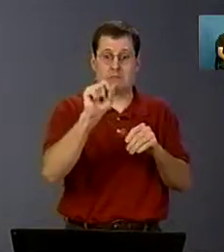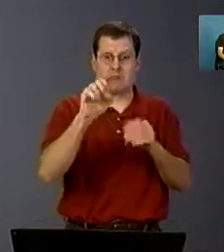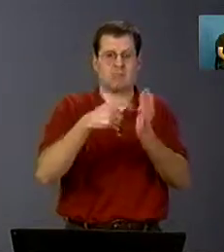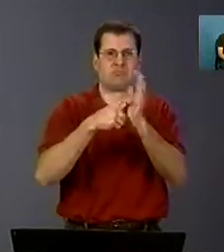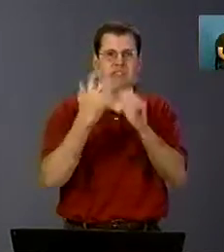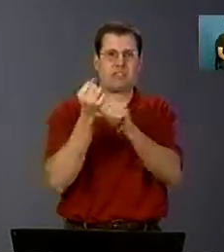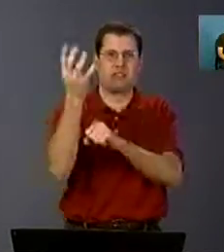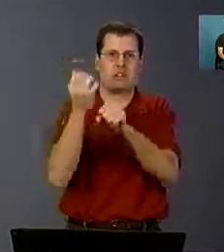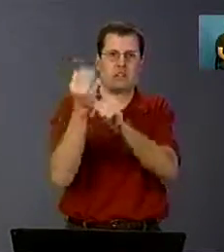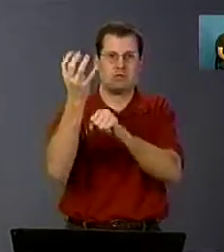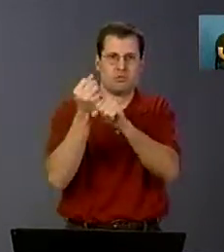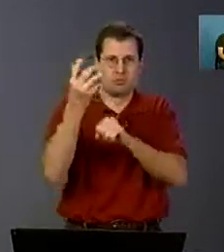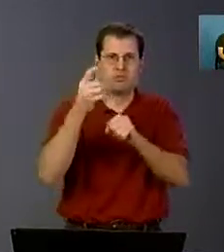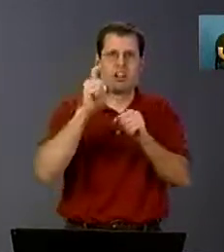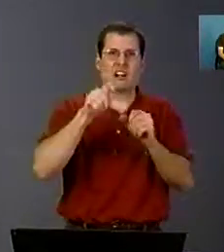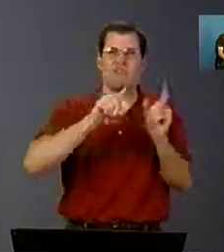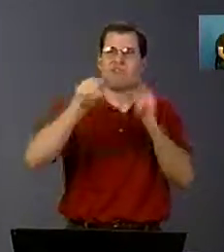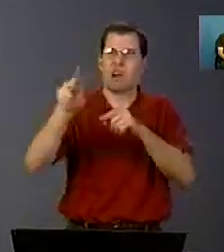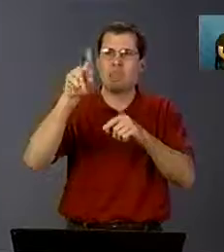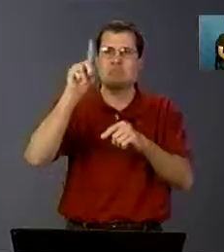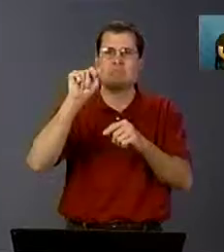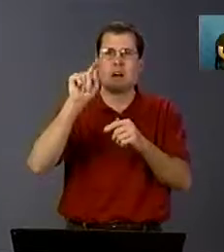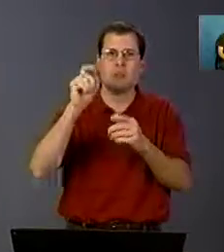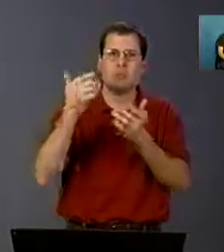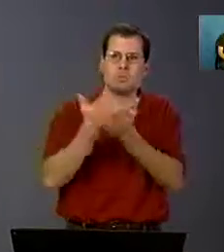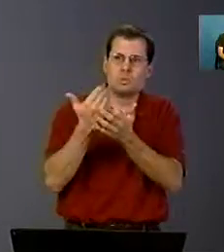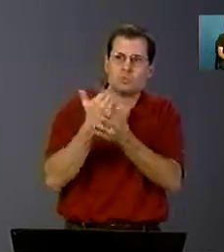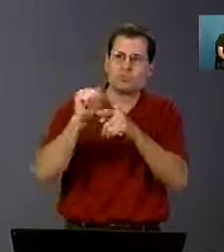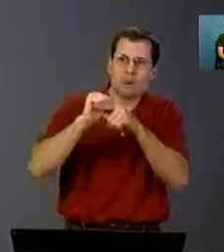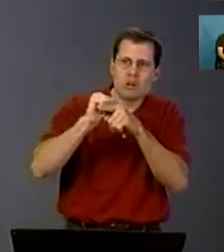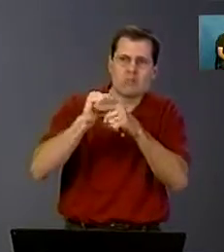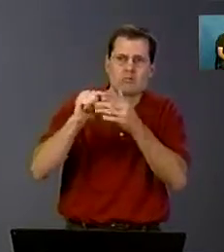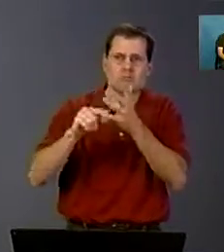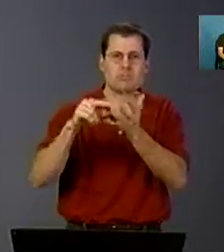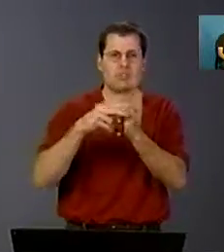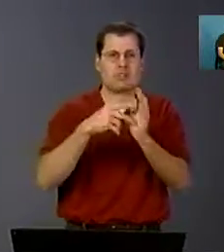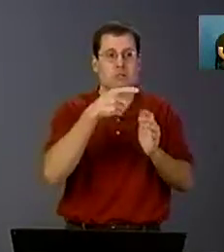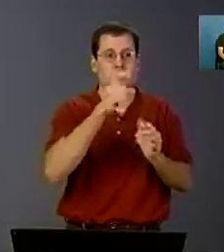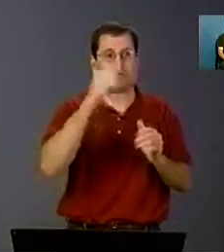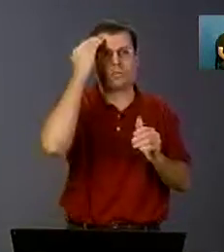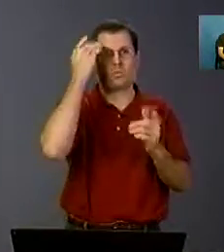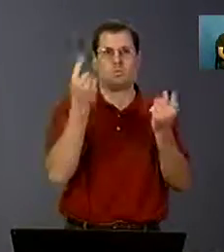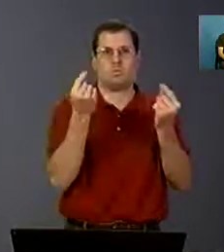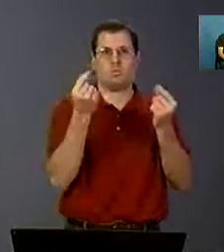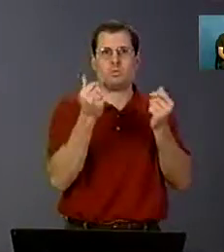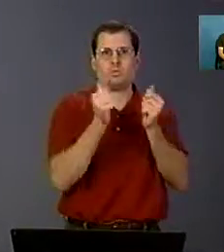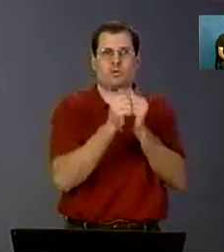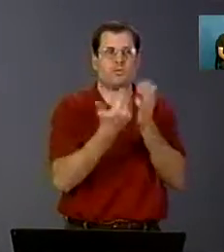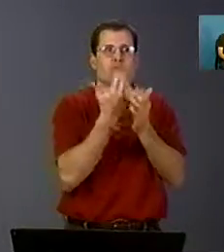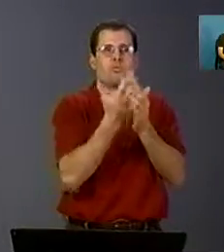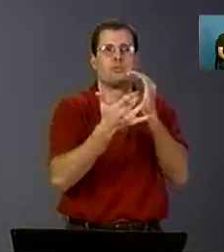Sometimes you'll see a badge on mechanics' shoulders that indicates that they have been certified through a national organization.